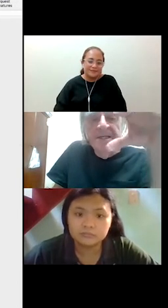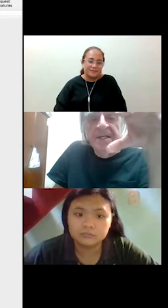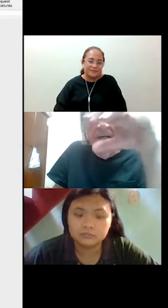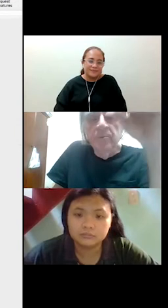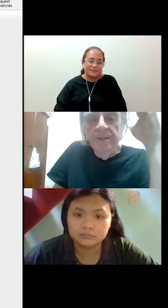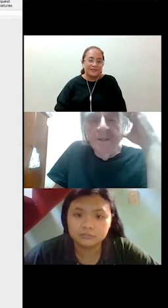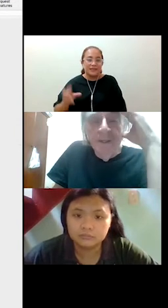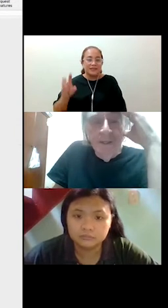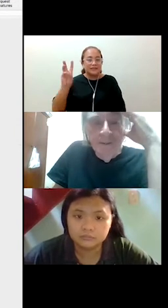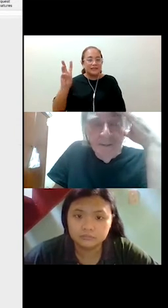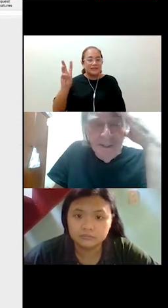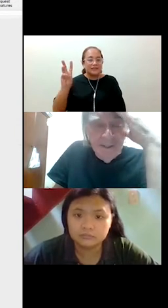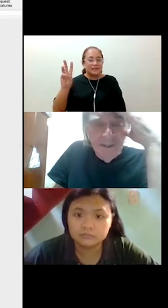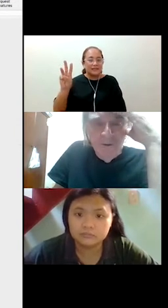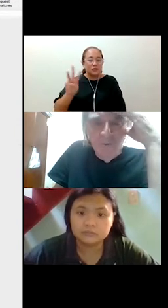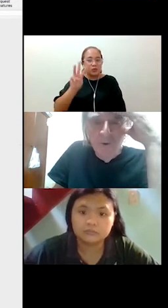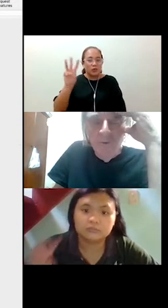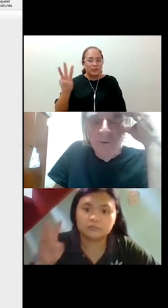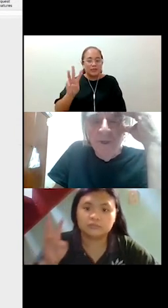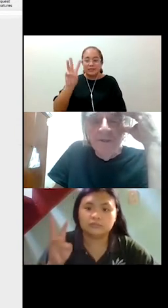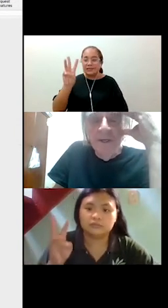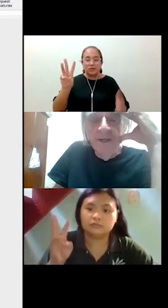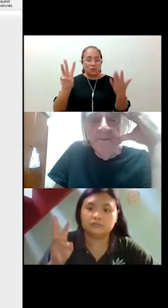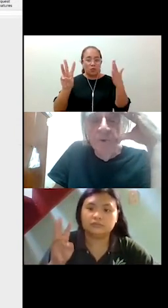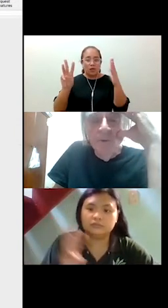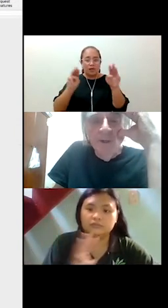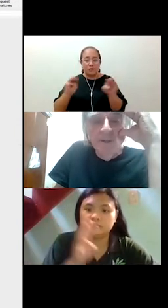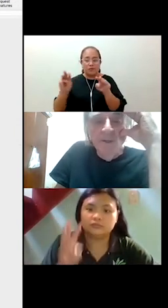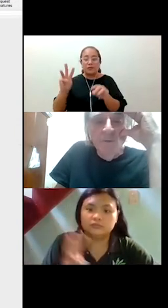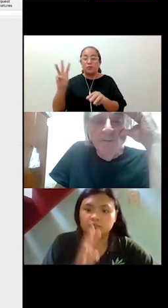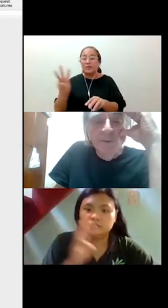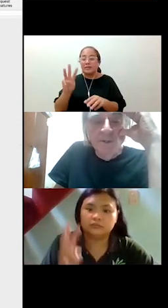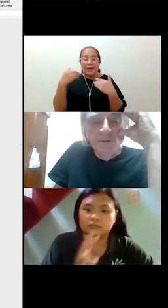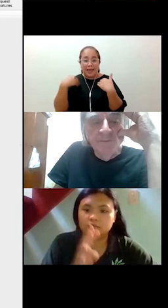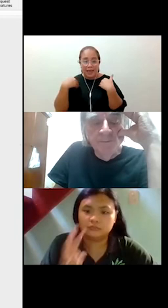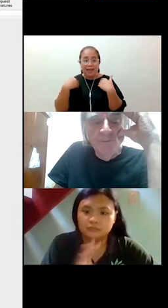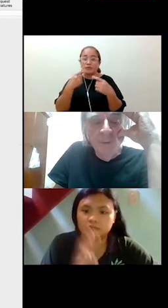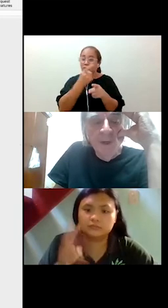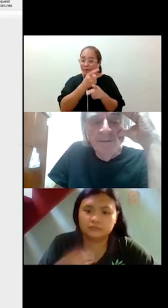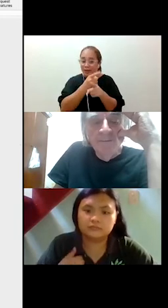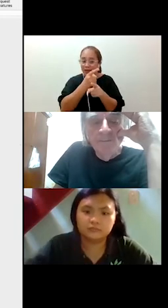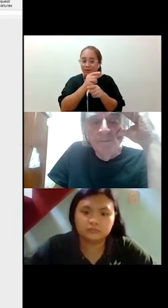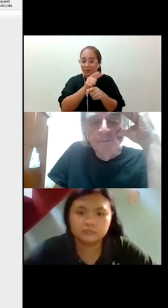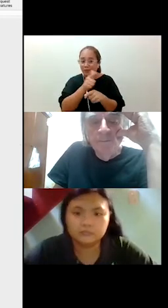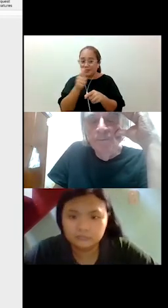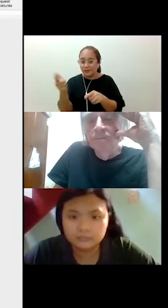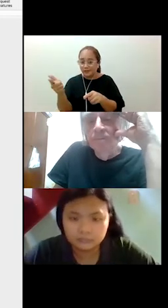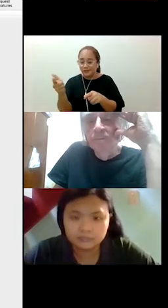Okay, 6 and Wednesday. 6 has no movement, Wednesday has movement. It's in the right position.